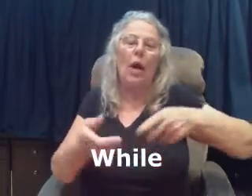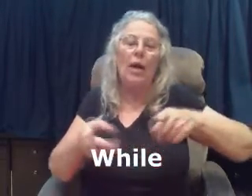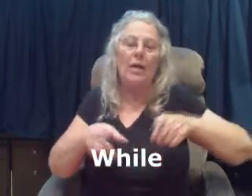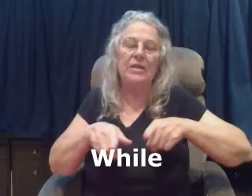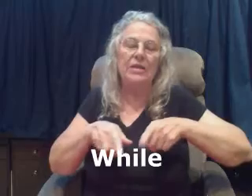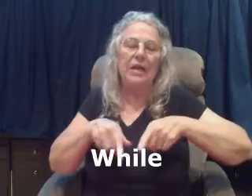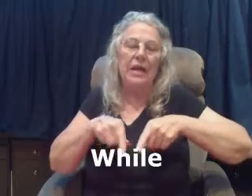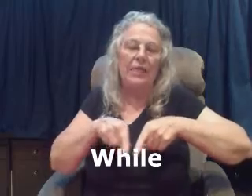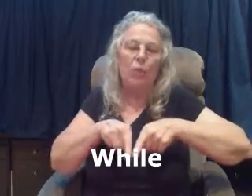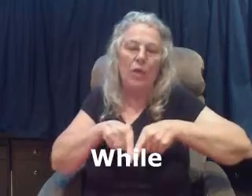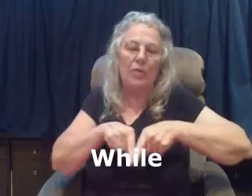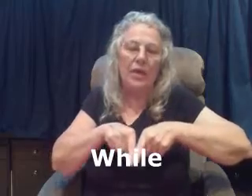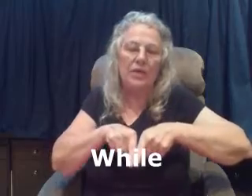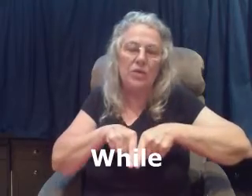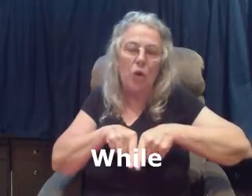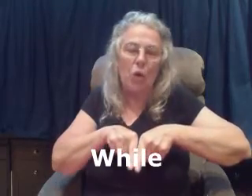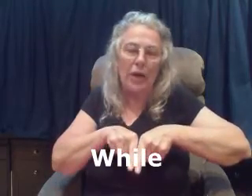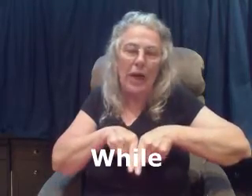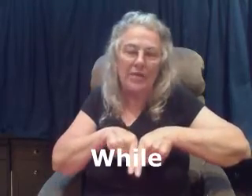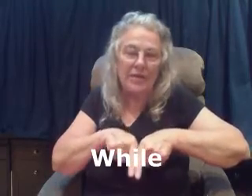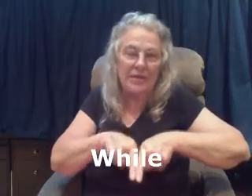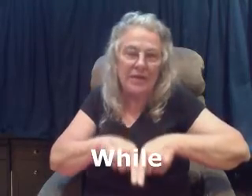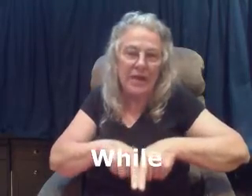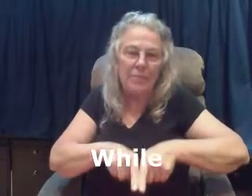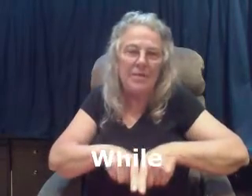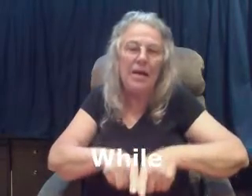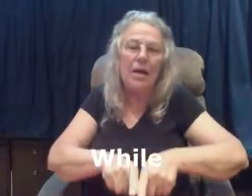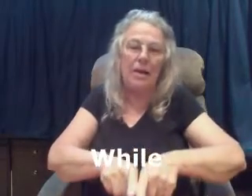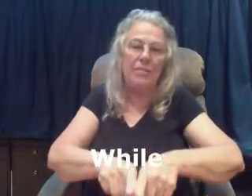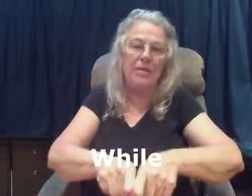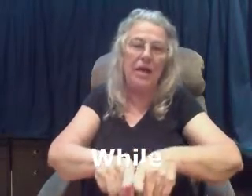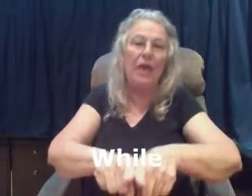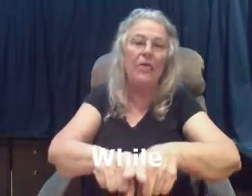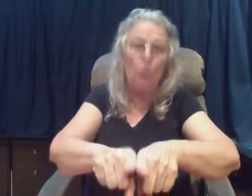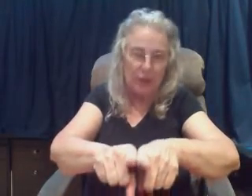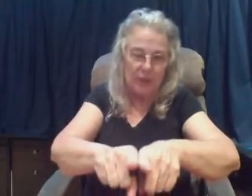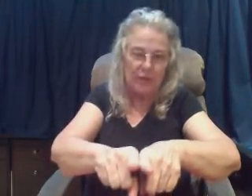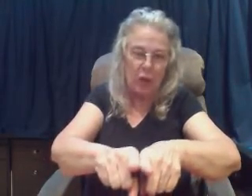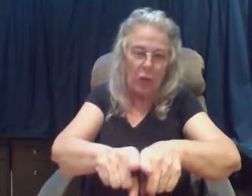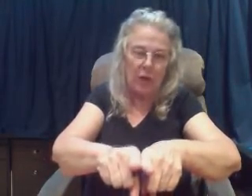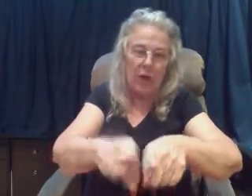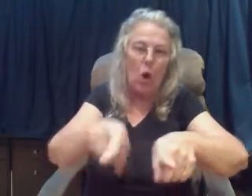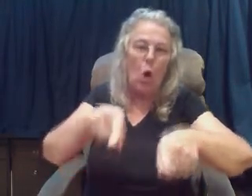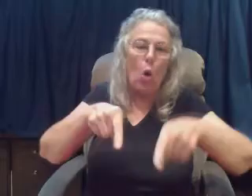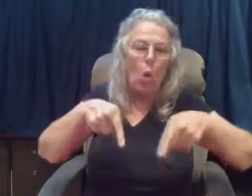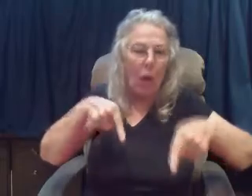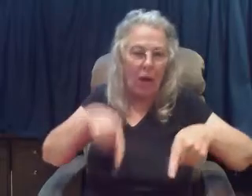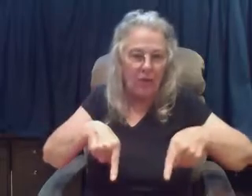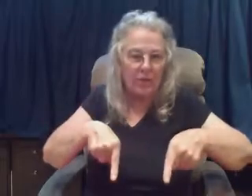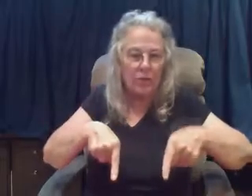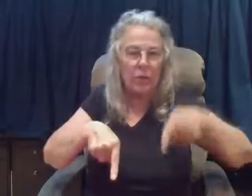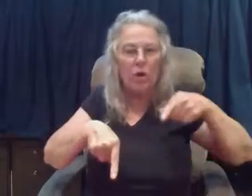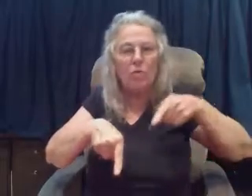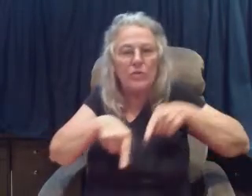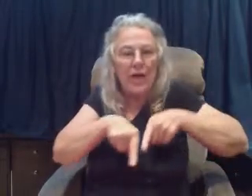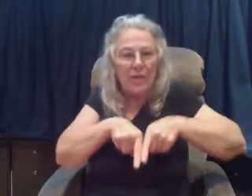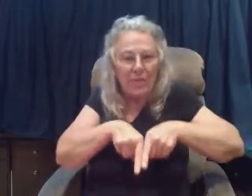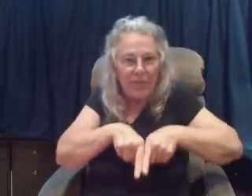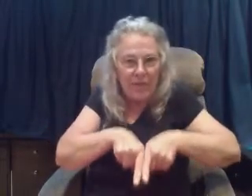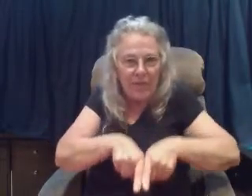While is if one thing is going at the same time the other one is going. While this one goes, this